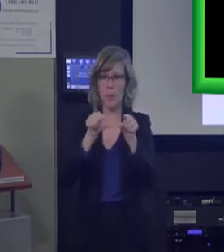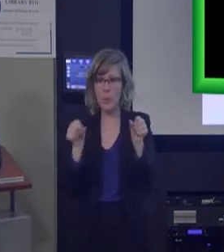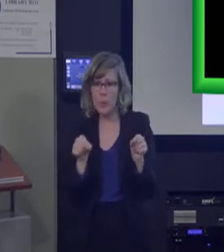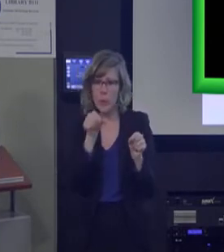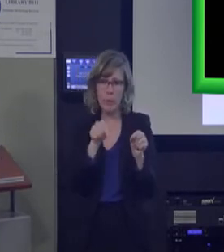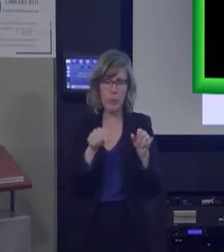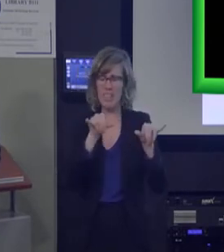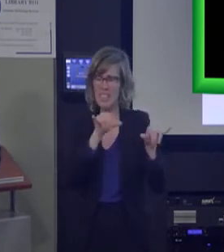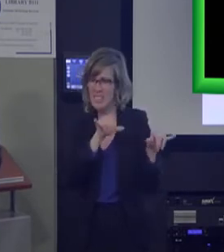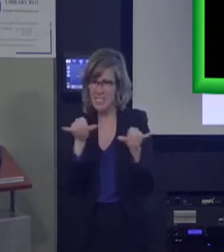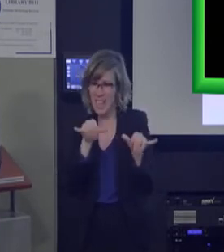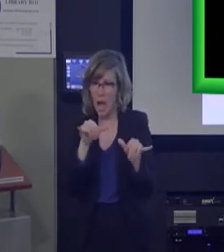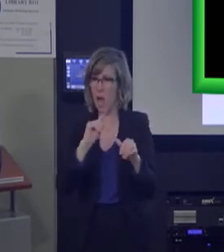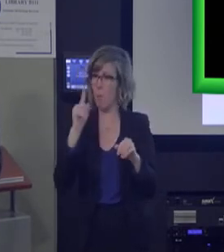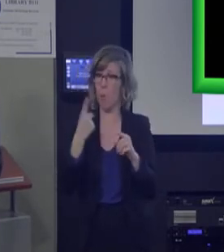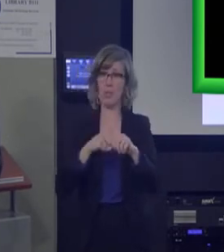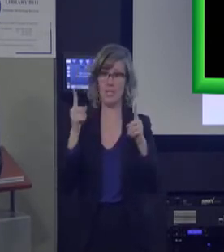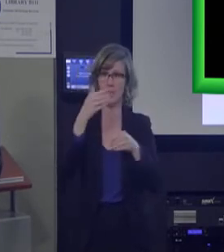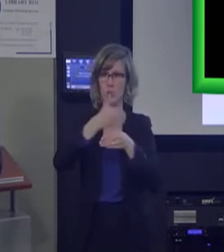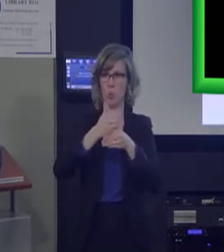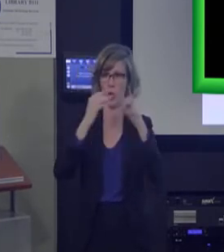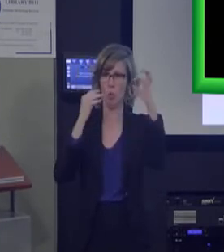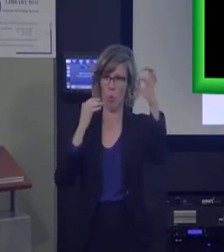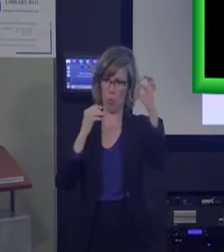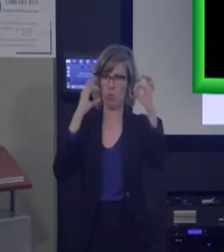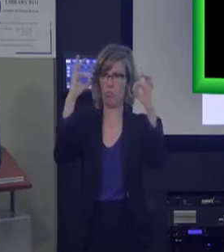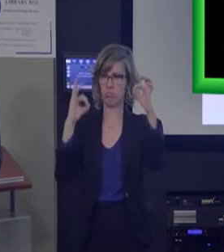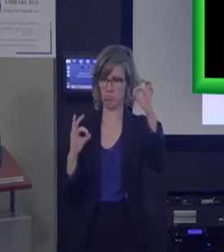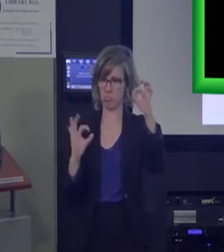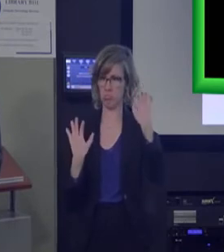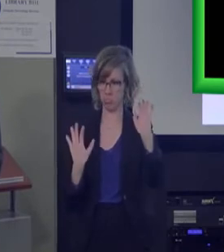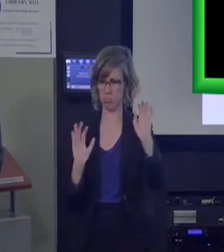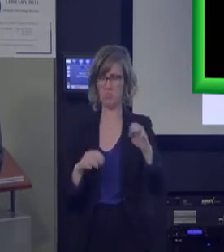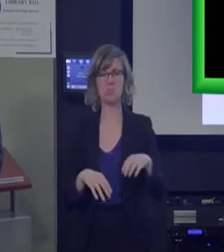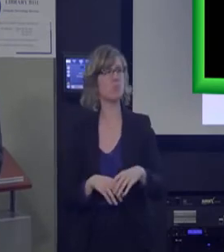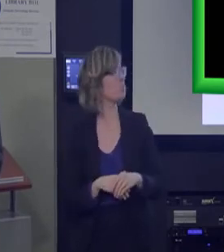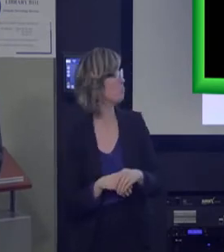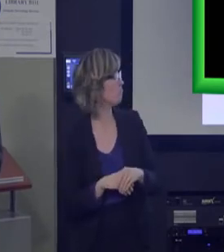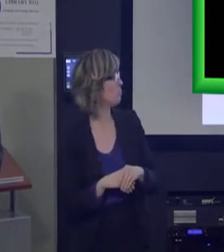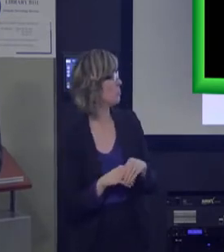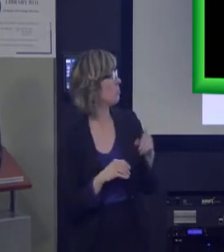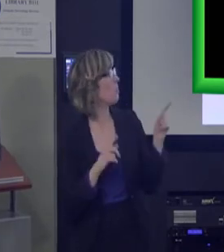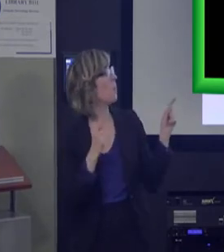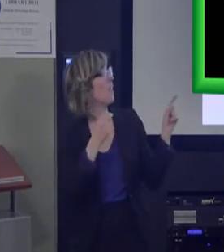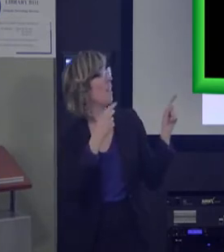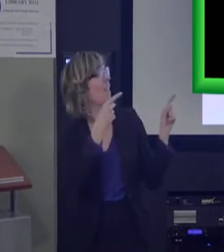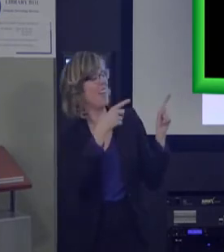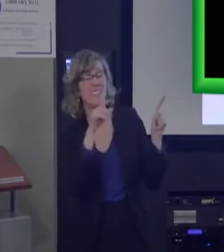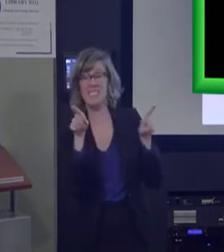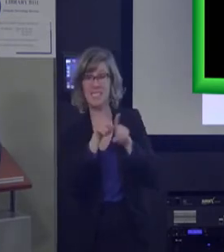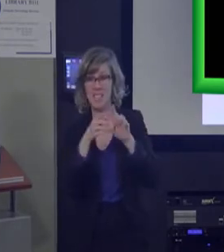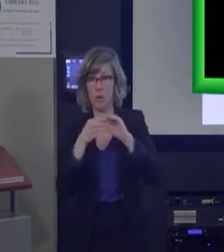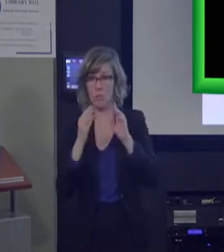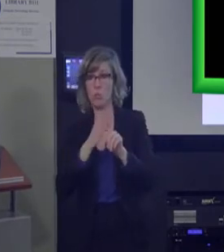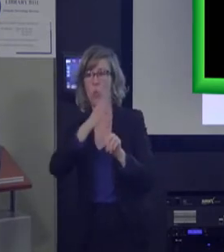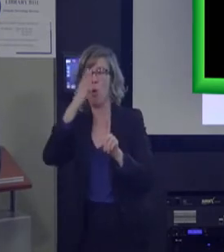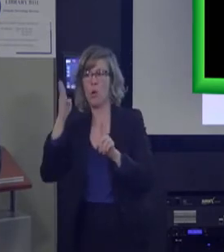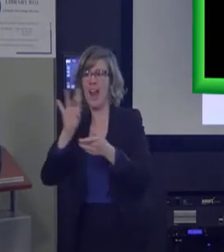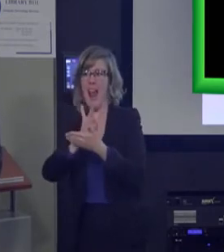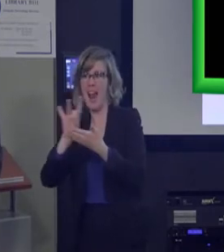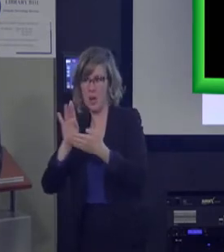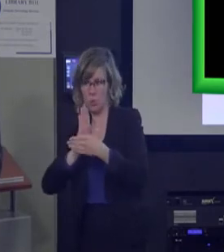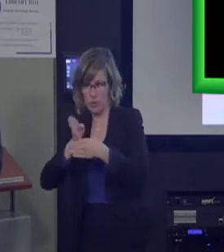pre-test. Those kind of items are also on an 8-week post-test, and they're also on a 24-week